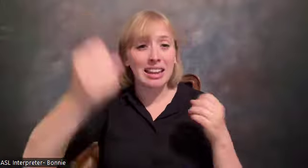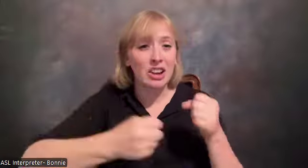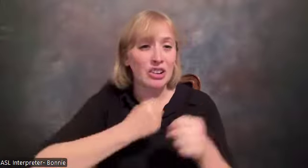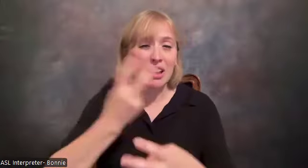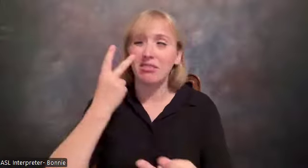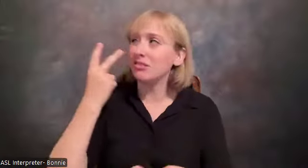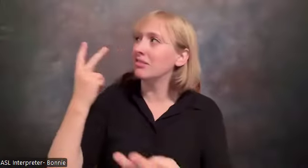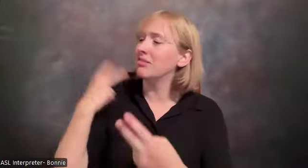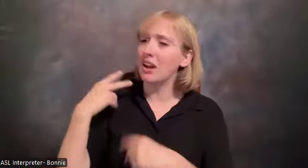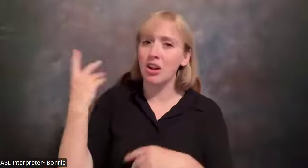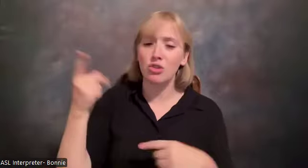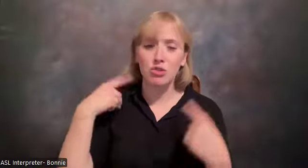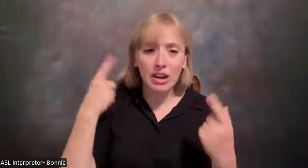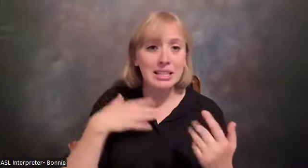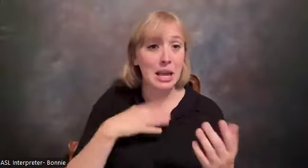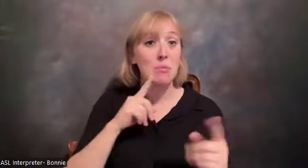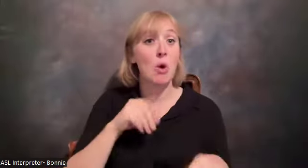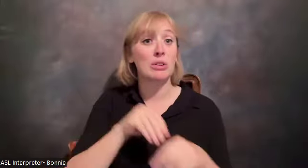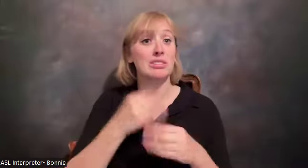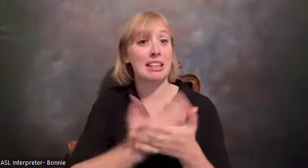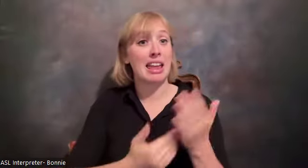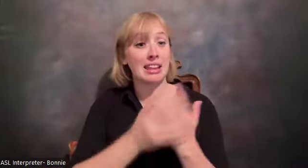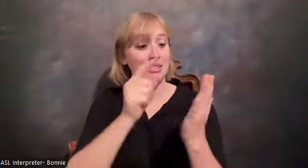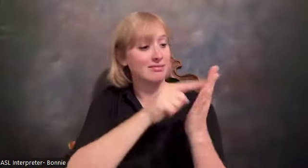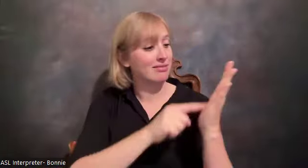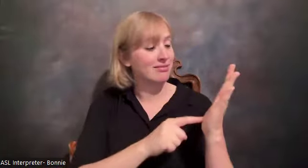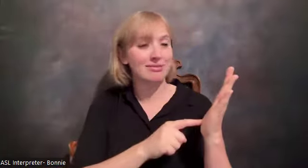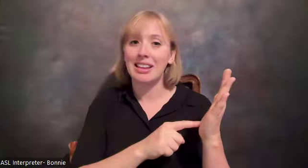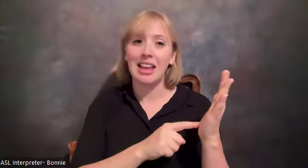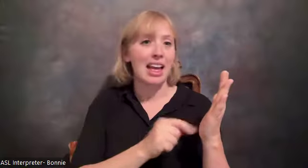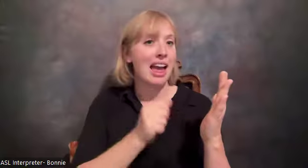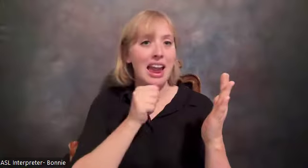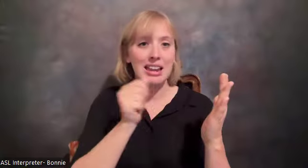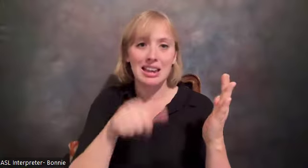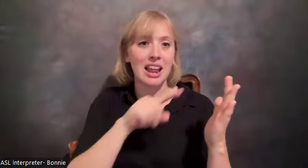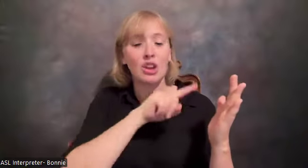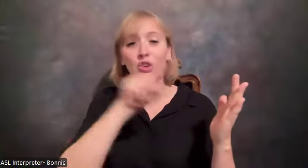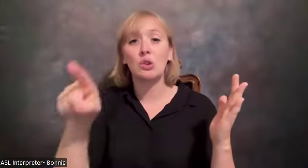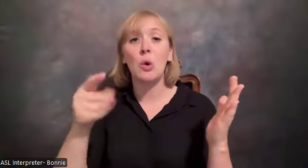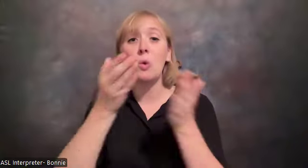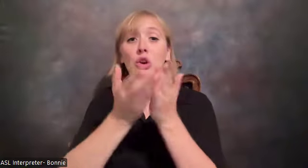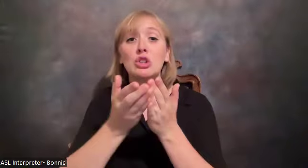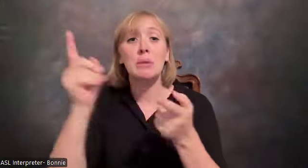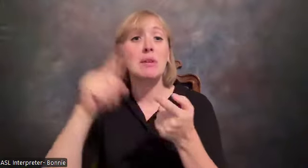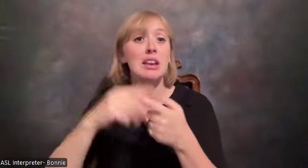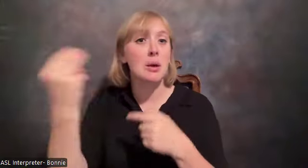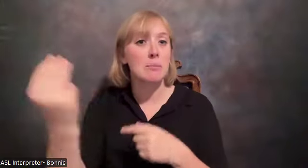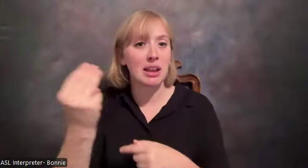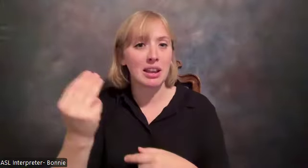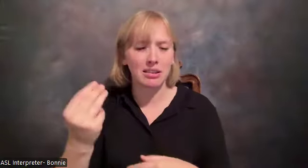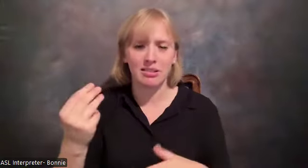at it. My orders in my hand said, I did not need to be back to my ship till Monday. Now think about